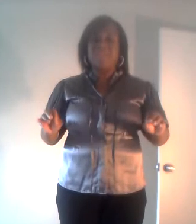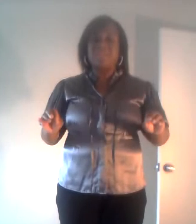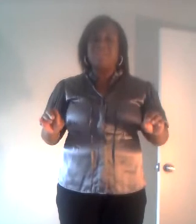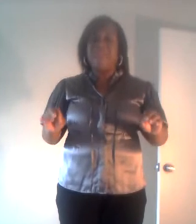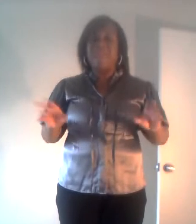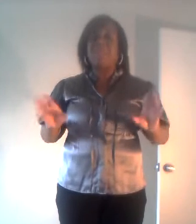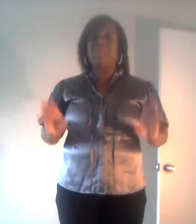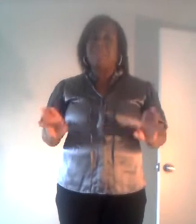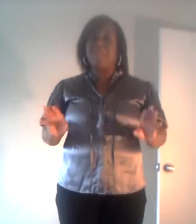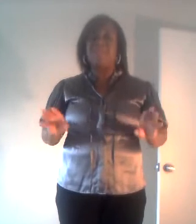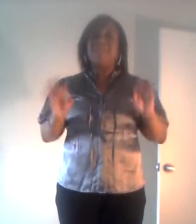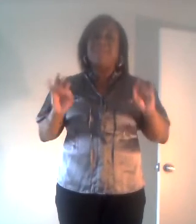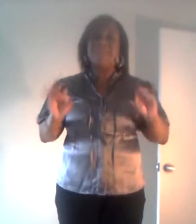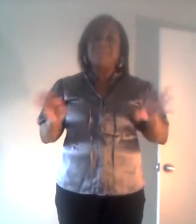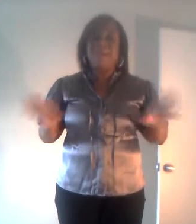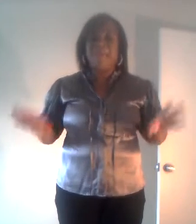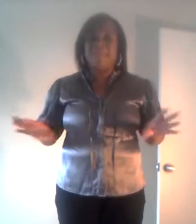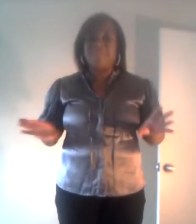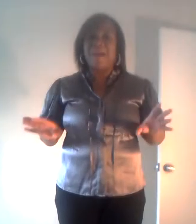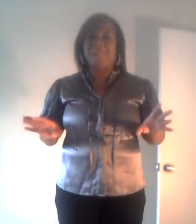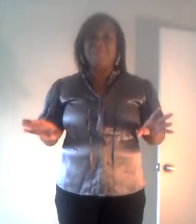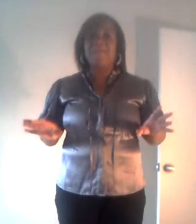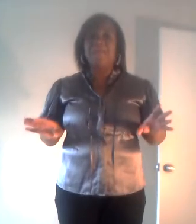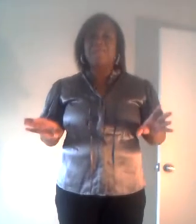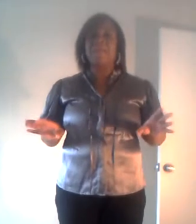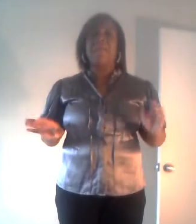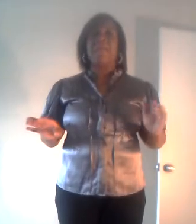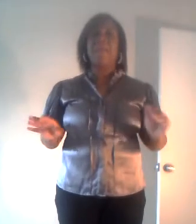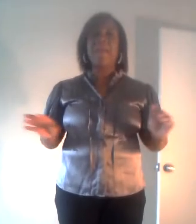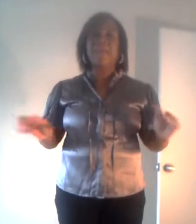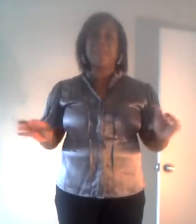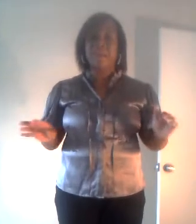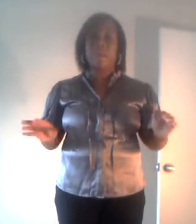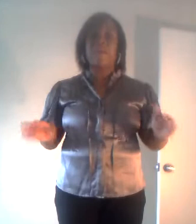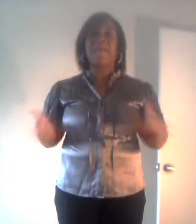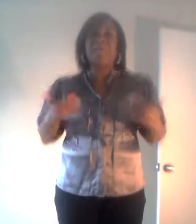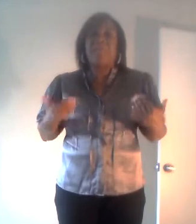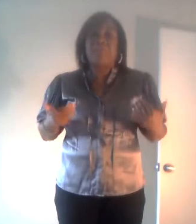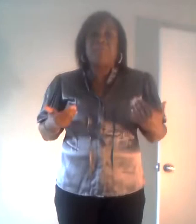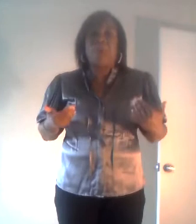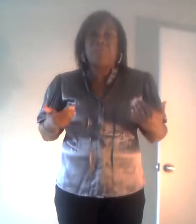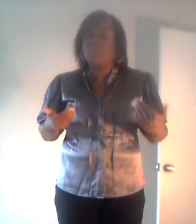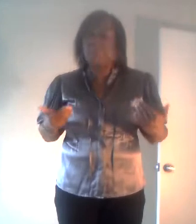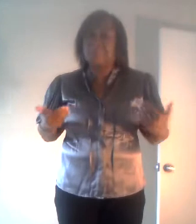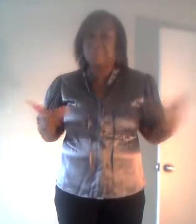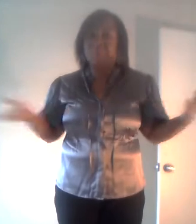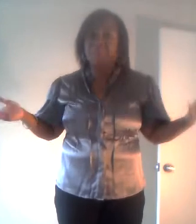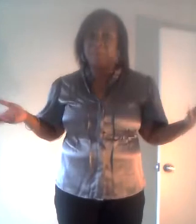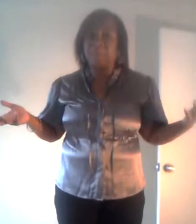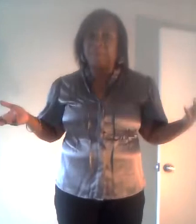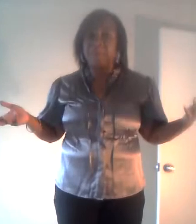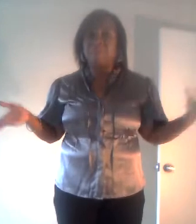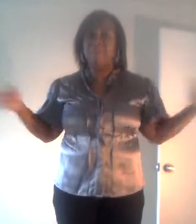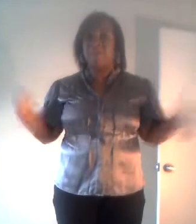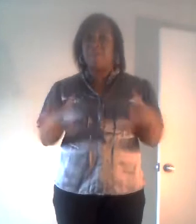it's baked or whatever. Now, do I have fried food all the time? Heck no. I don't even know how to fry chicken except chicken wings or